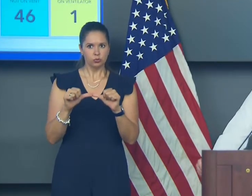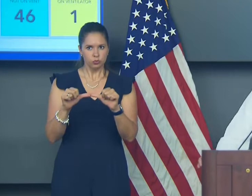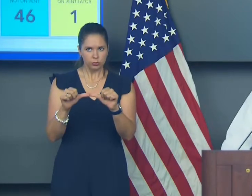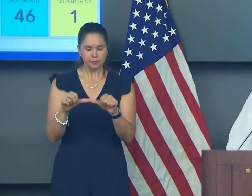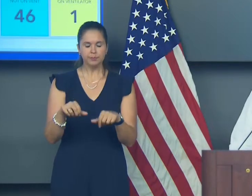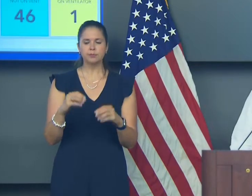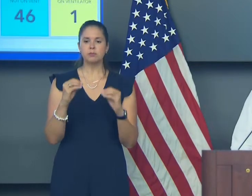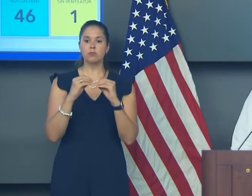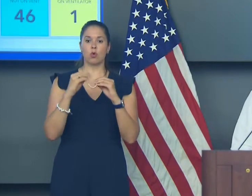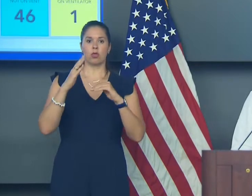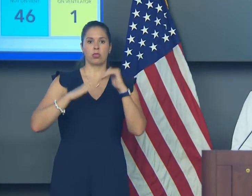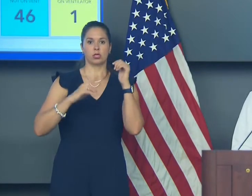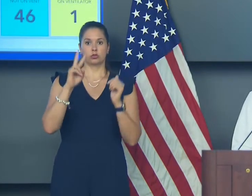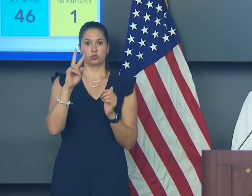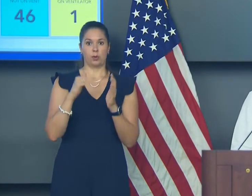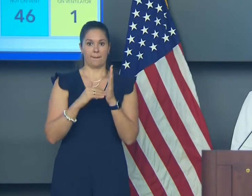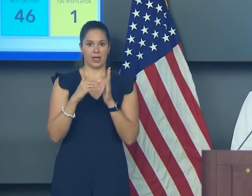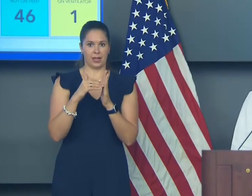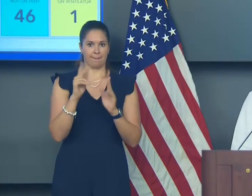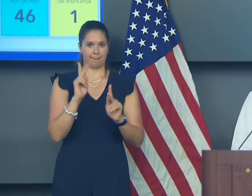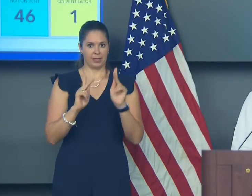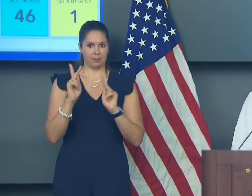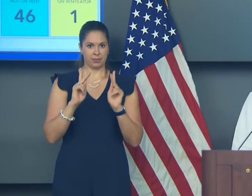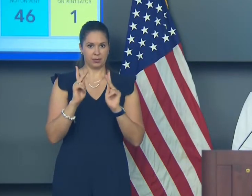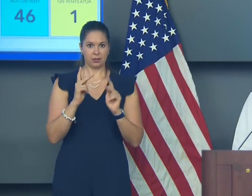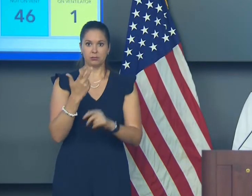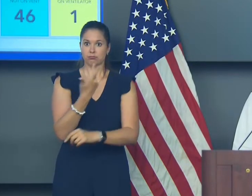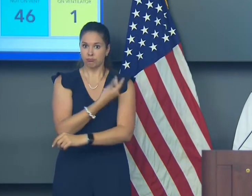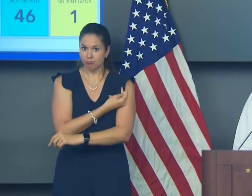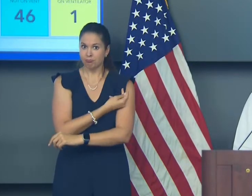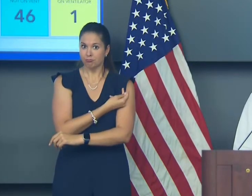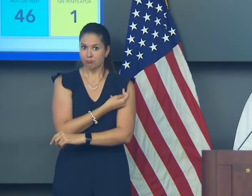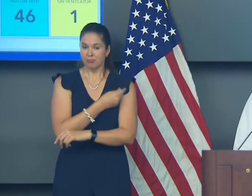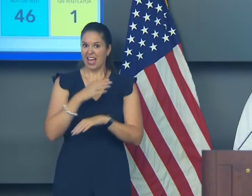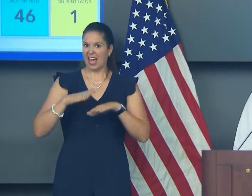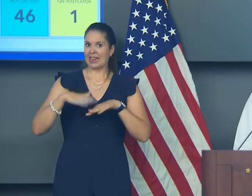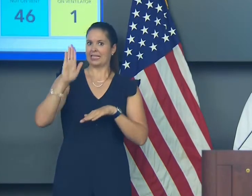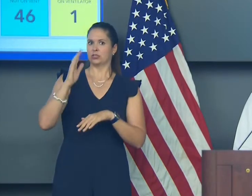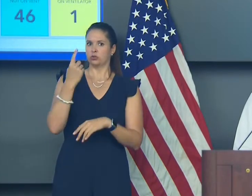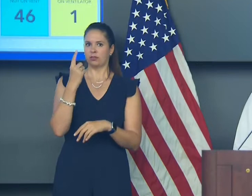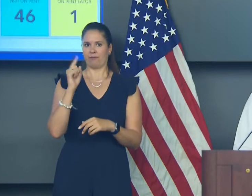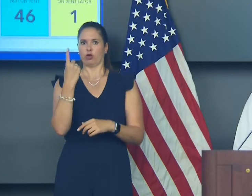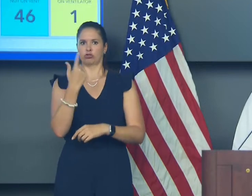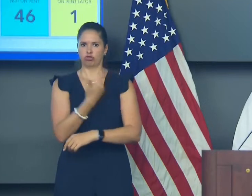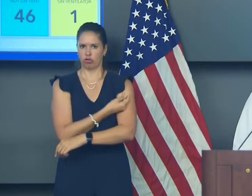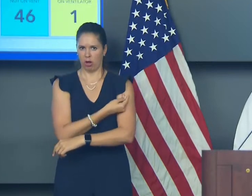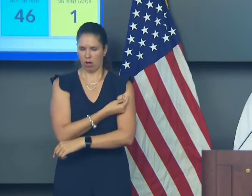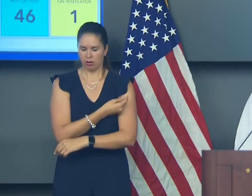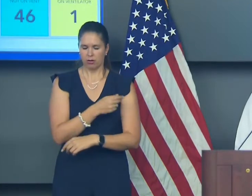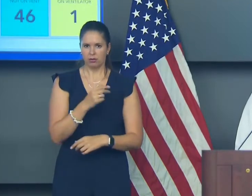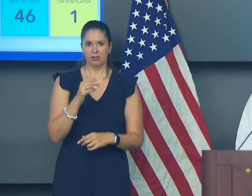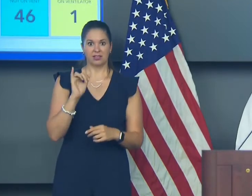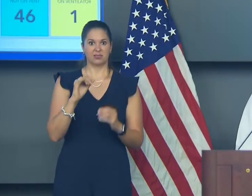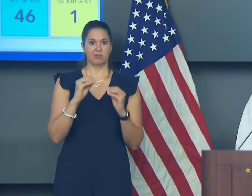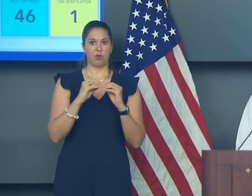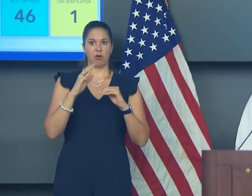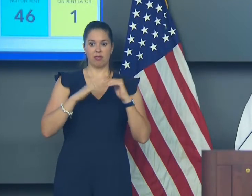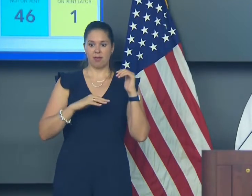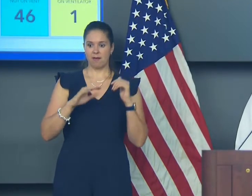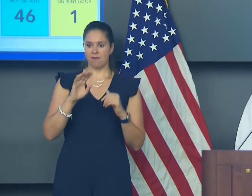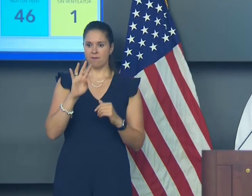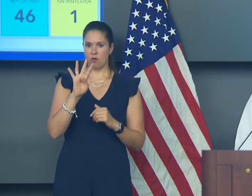More than 2 million people now have received at least one dose of the COVID-19 vaccine. That's more than